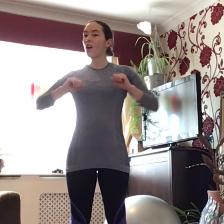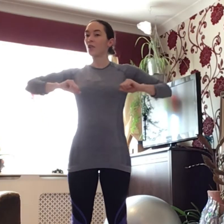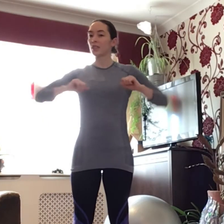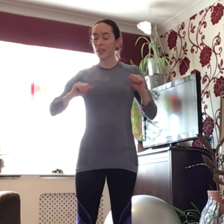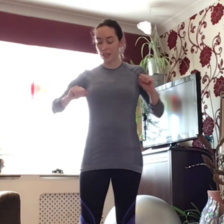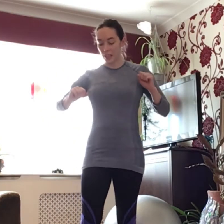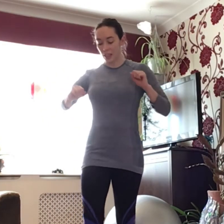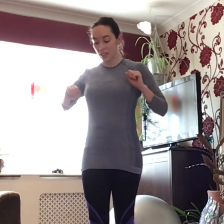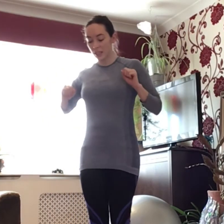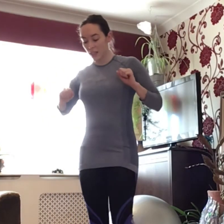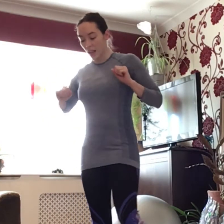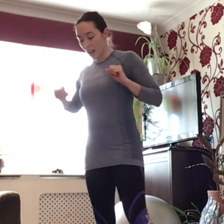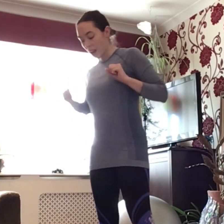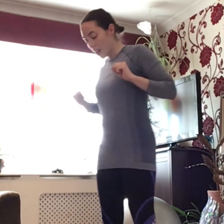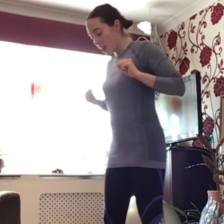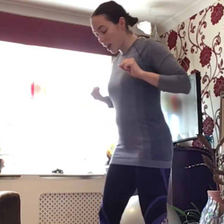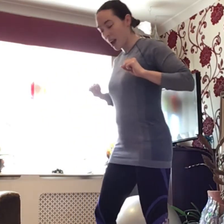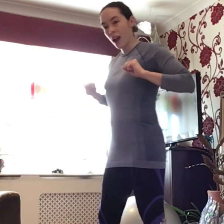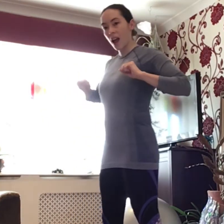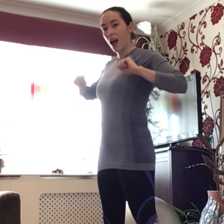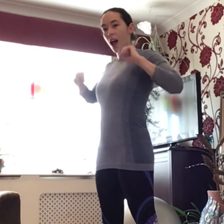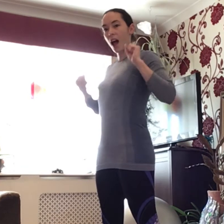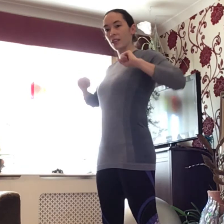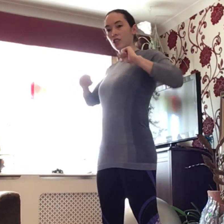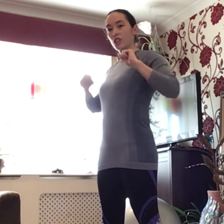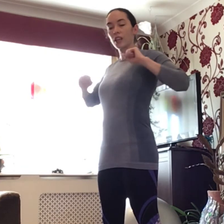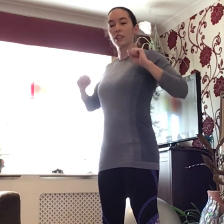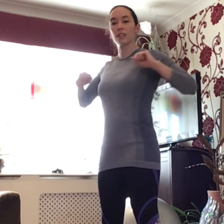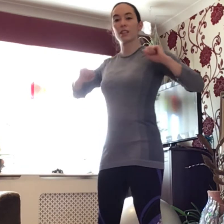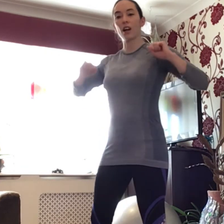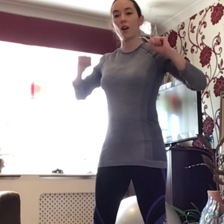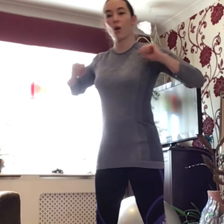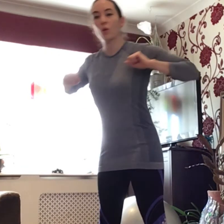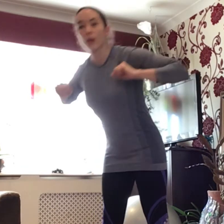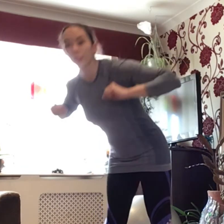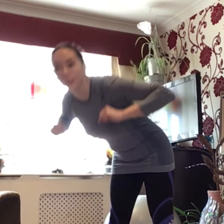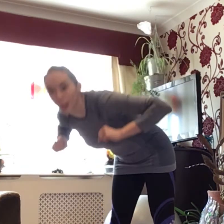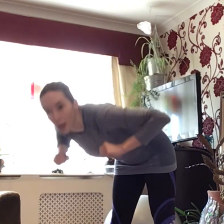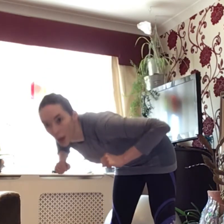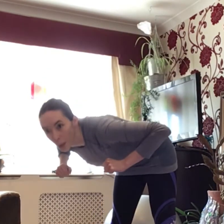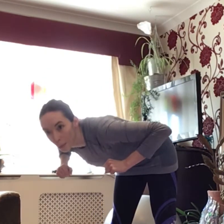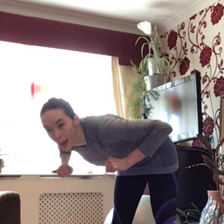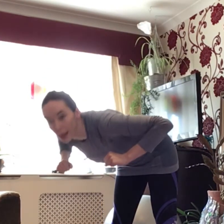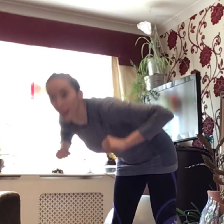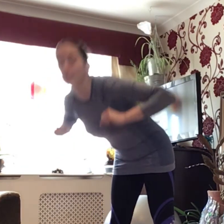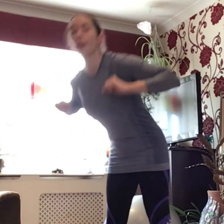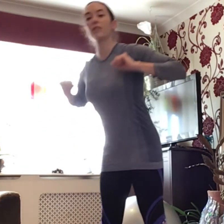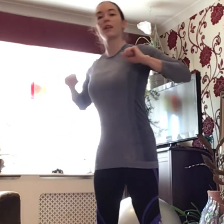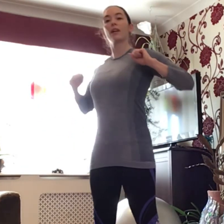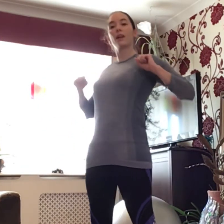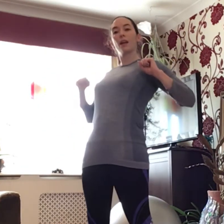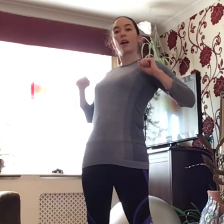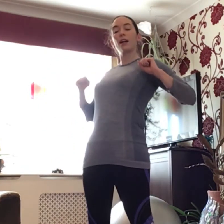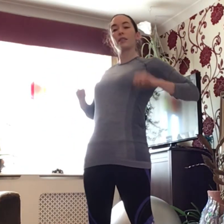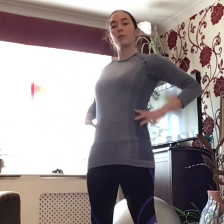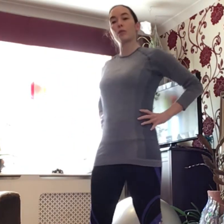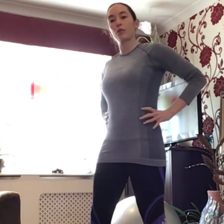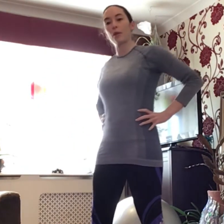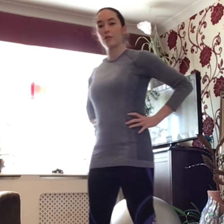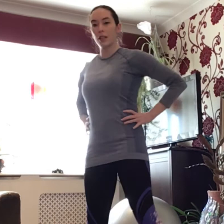was in the race, and chickens are always pecking down and up. So I've got my feet nice